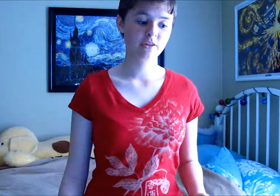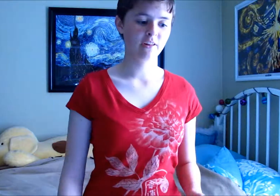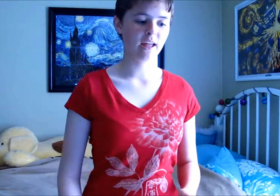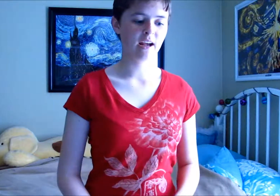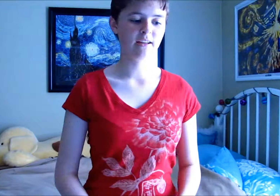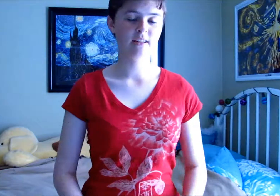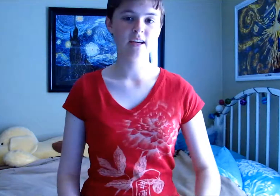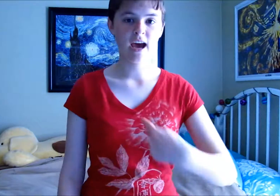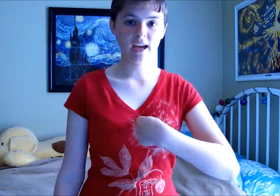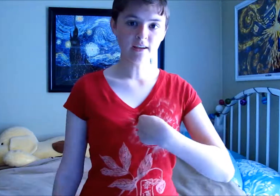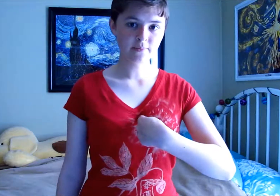do that, I did